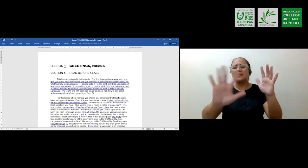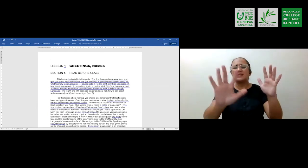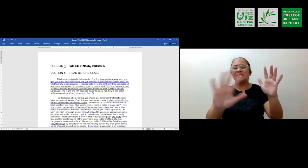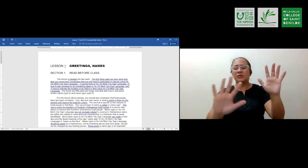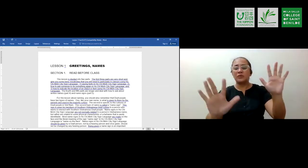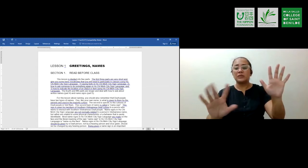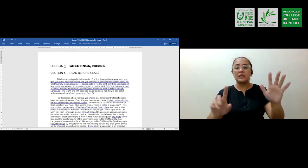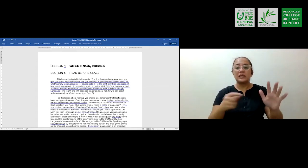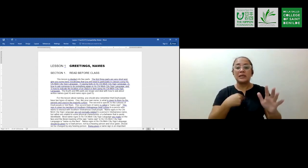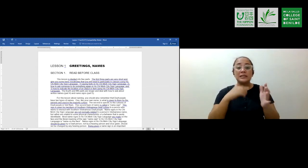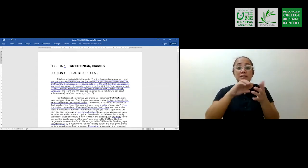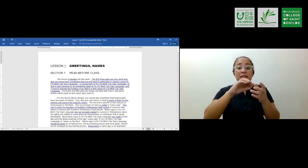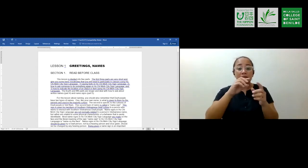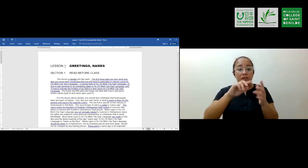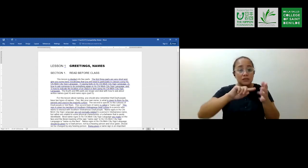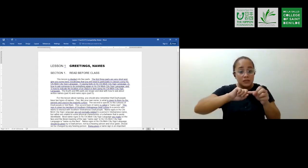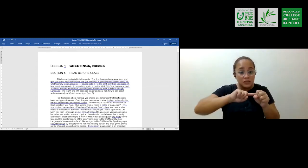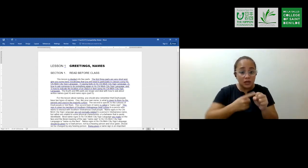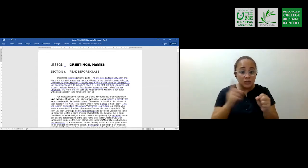section 2.